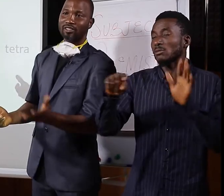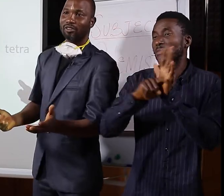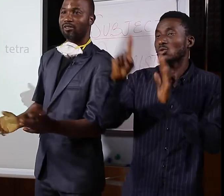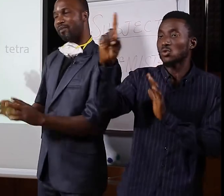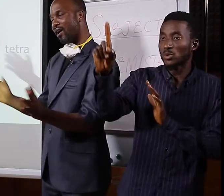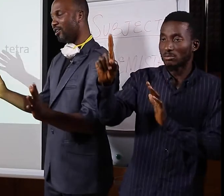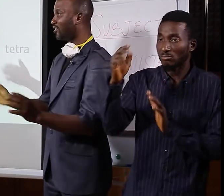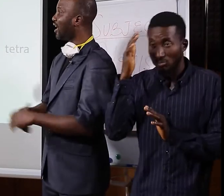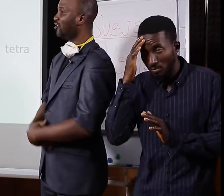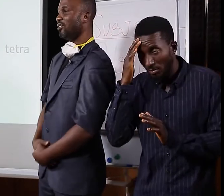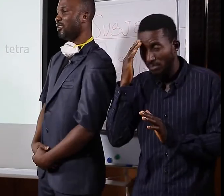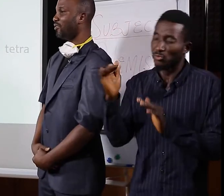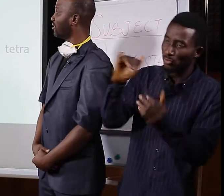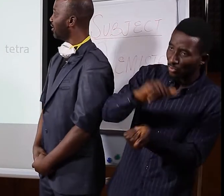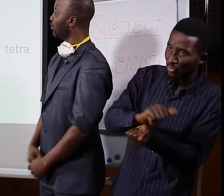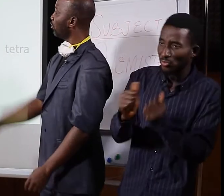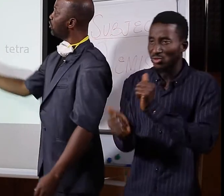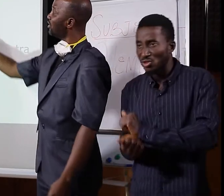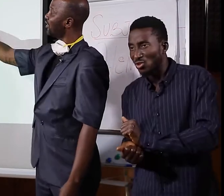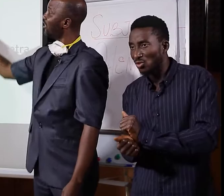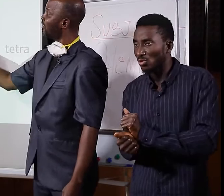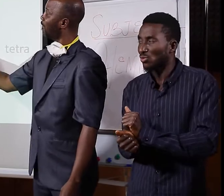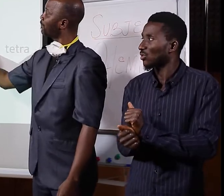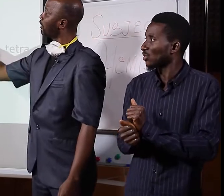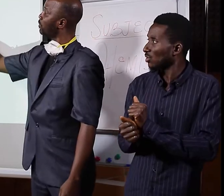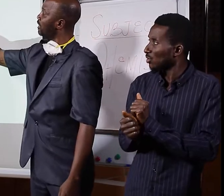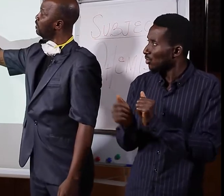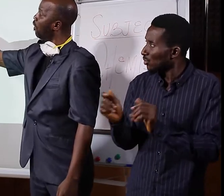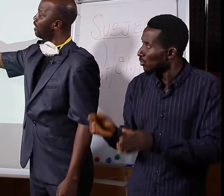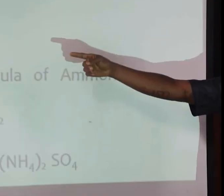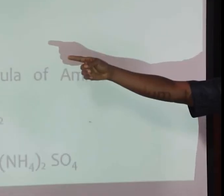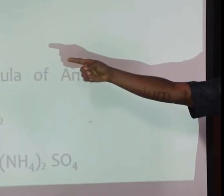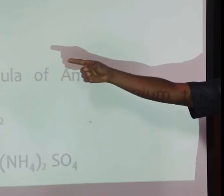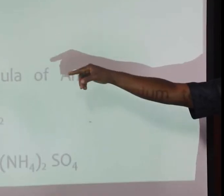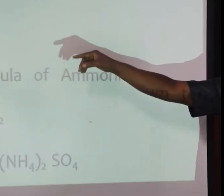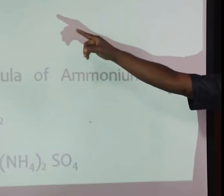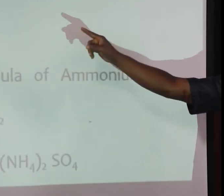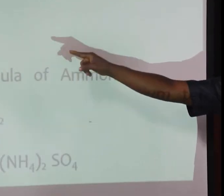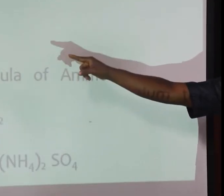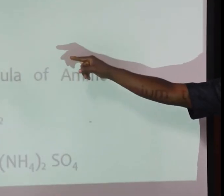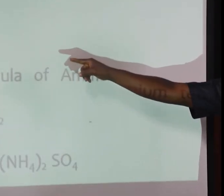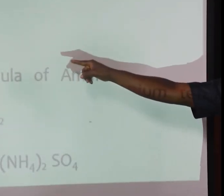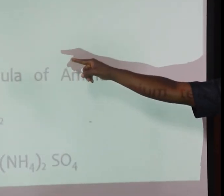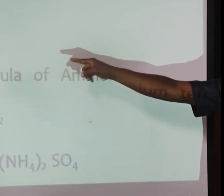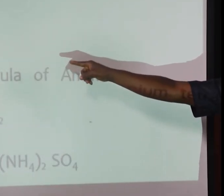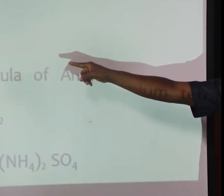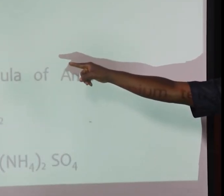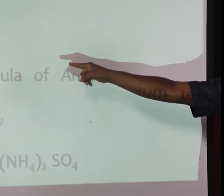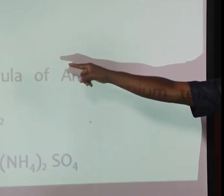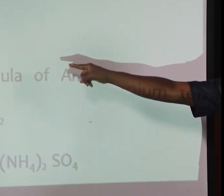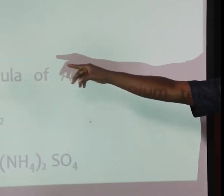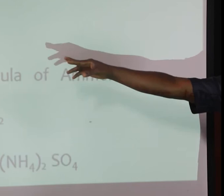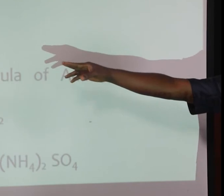and oxidation number, the sign is just the difference. So when you interchange them, you will give the 1 to aluminium and give the 3 to